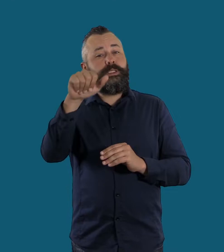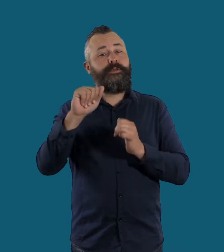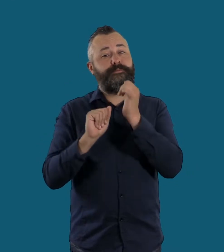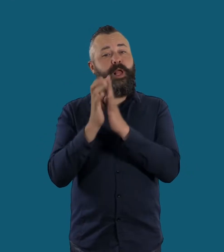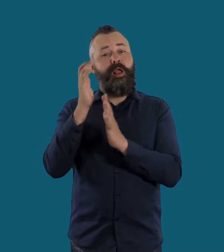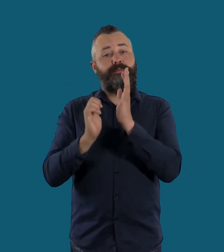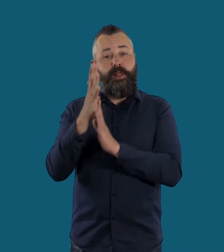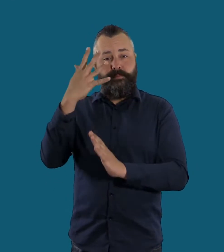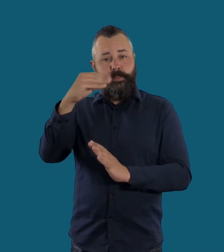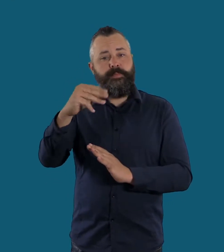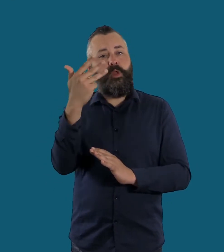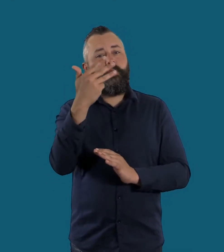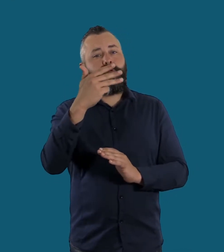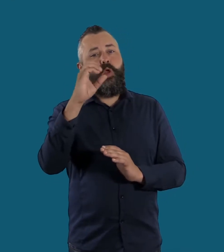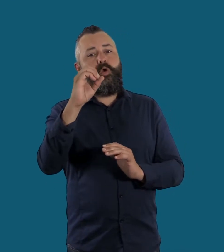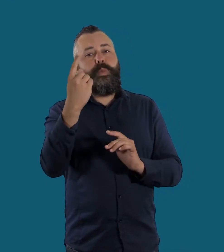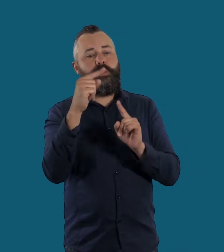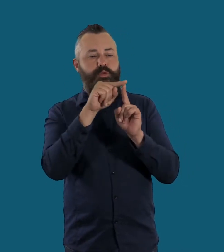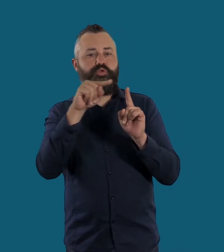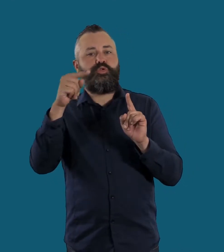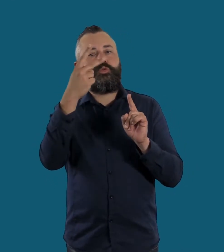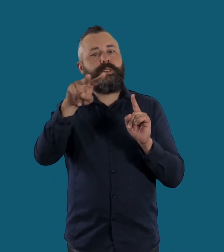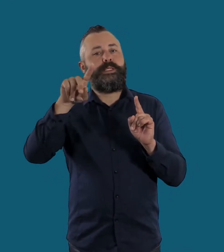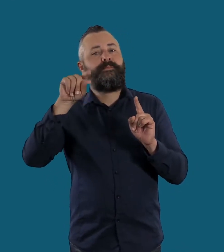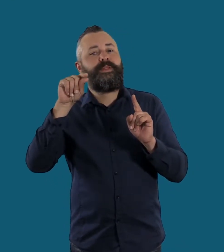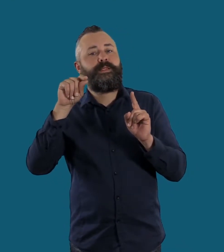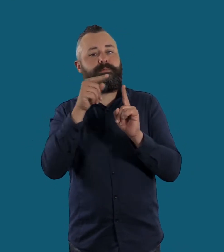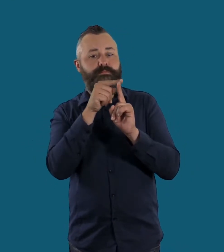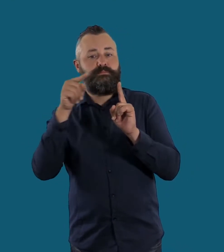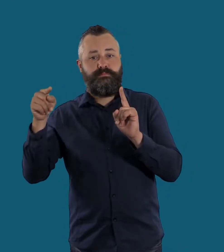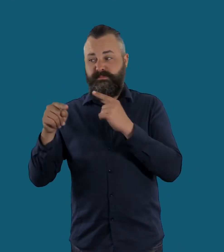2011, responsible for the death of 825 people.